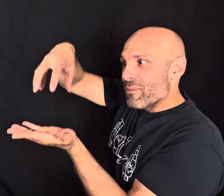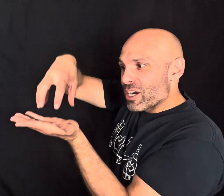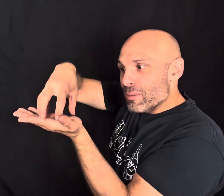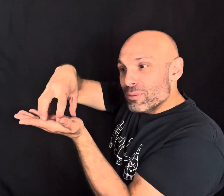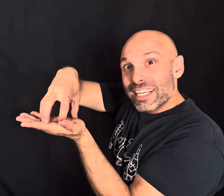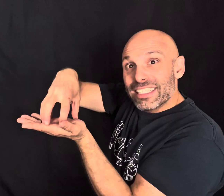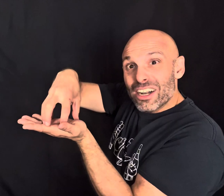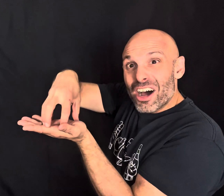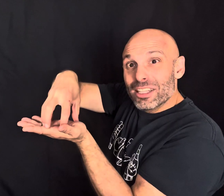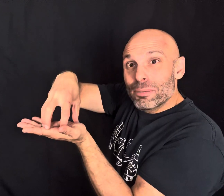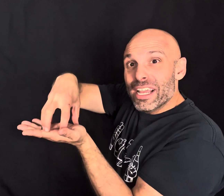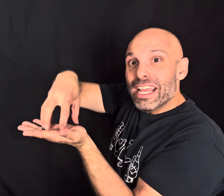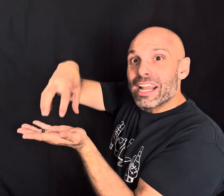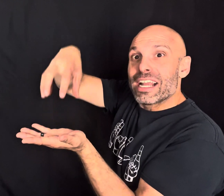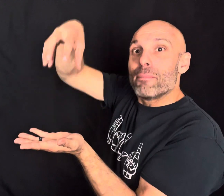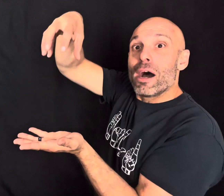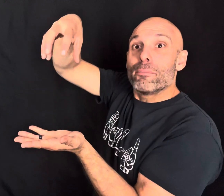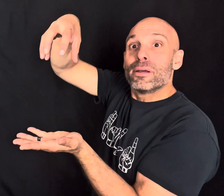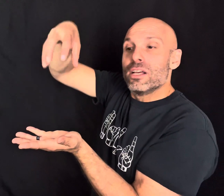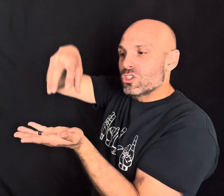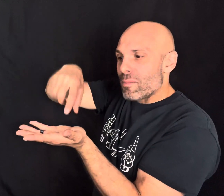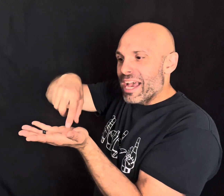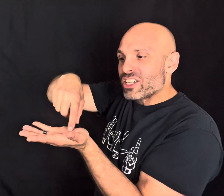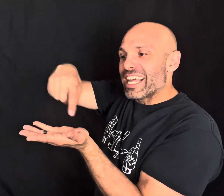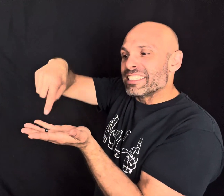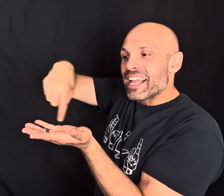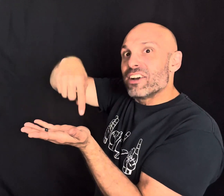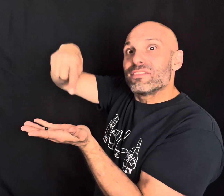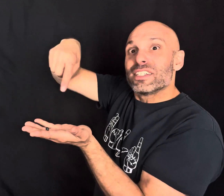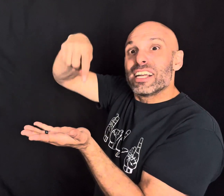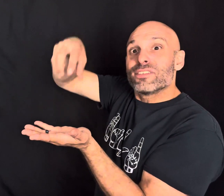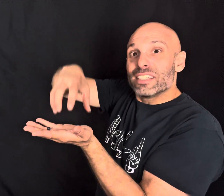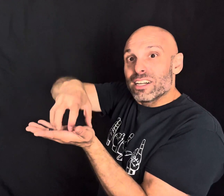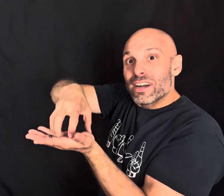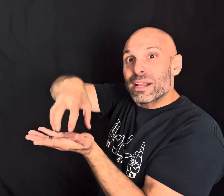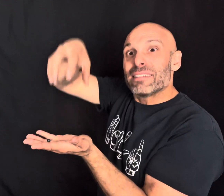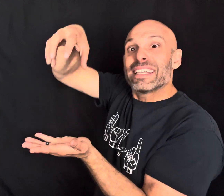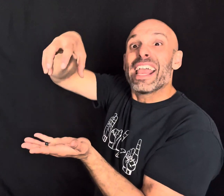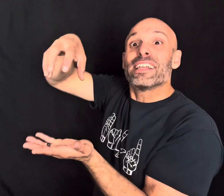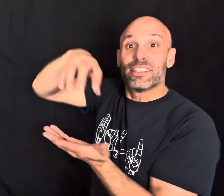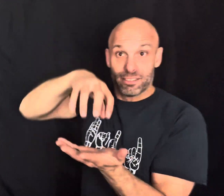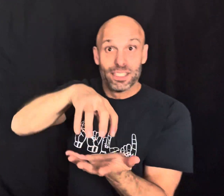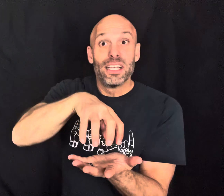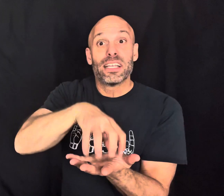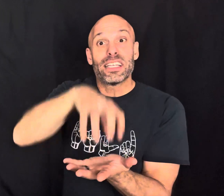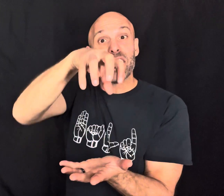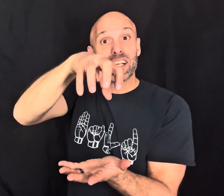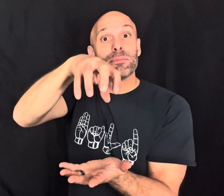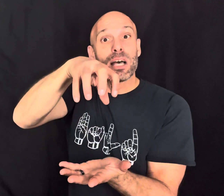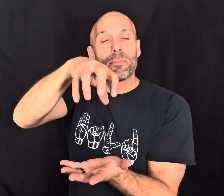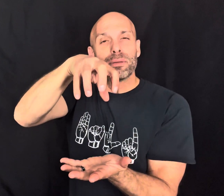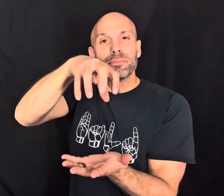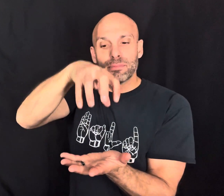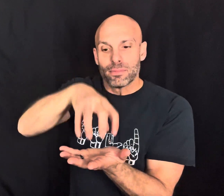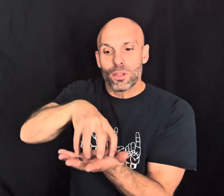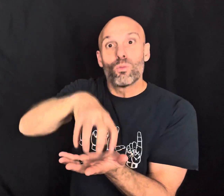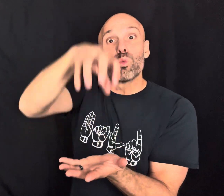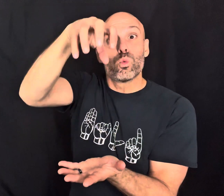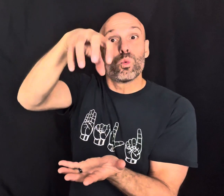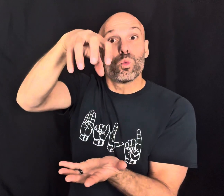gonna place it on the plate and come up. So imagine like layer after layer after layer, right? Cake. Cake comes up.